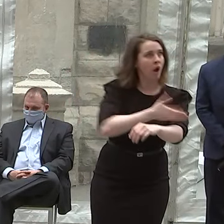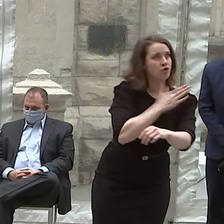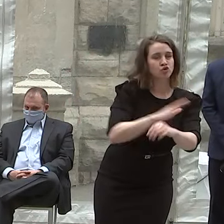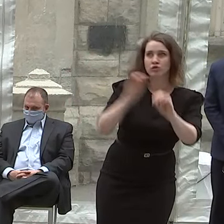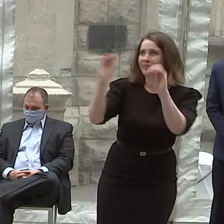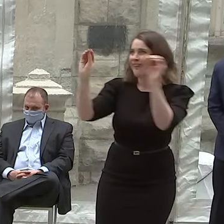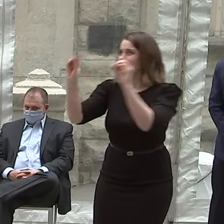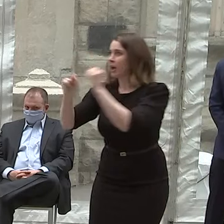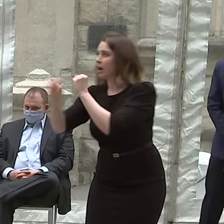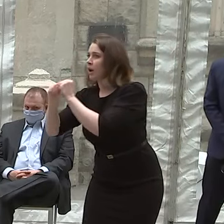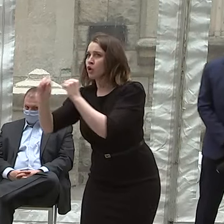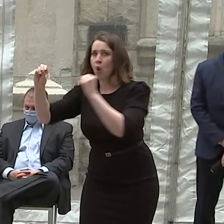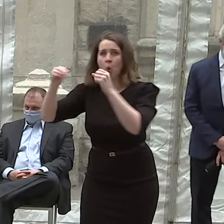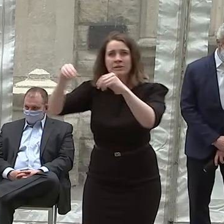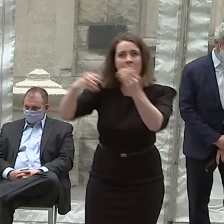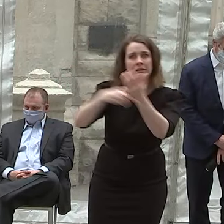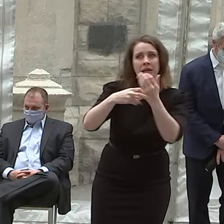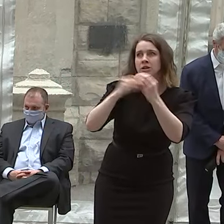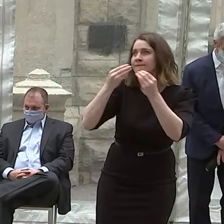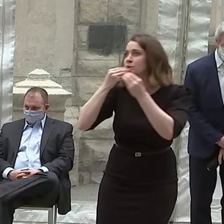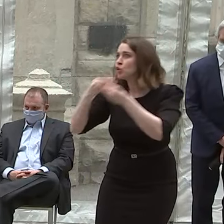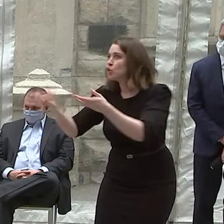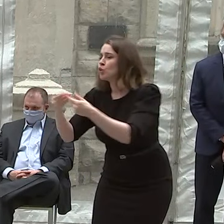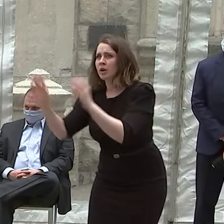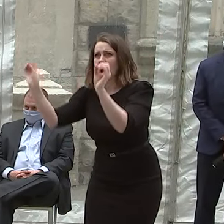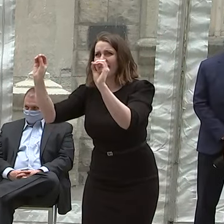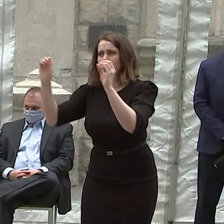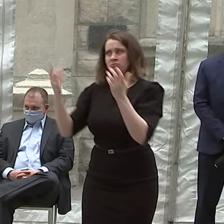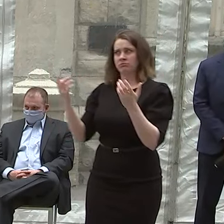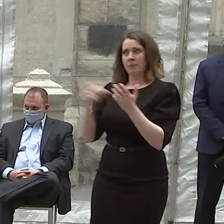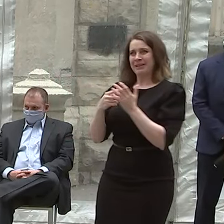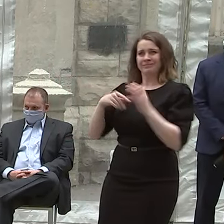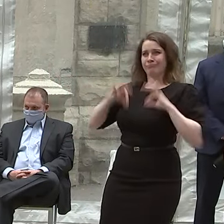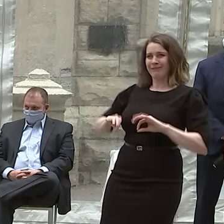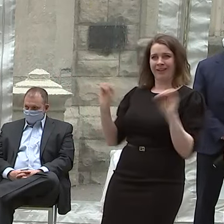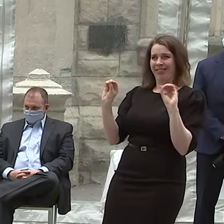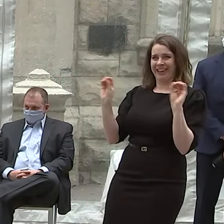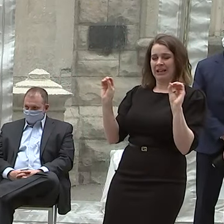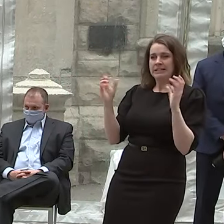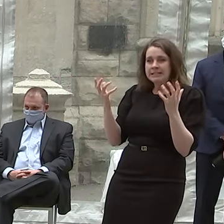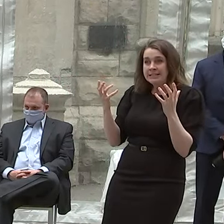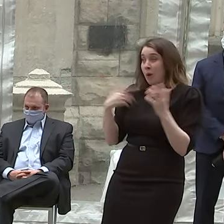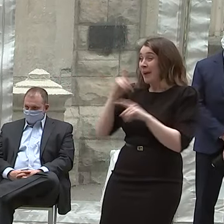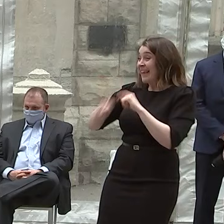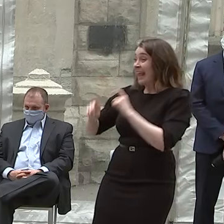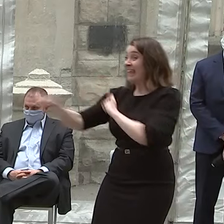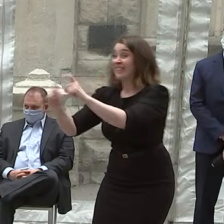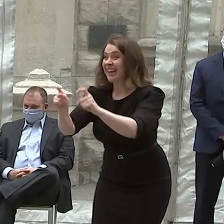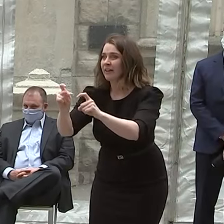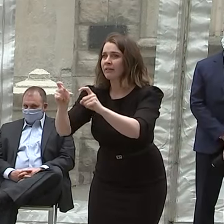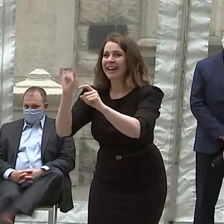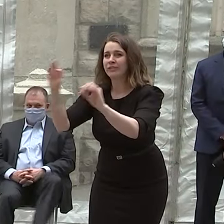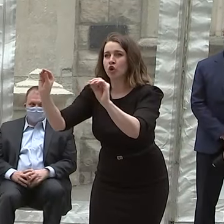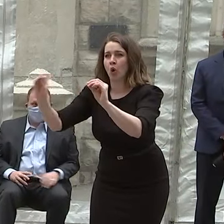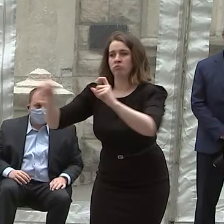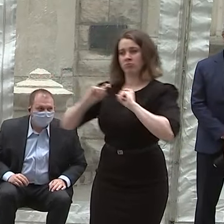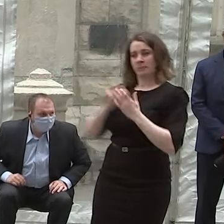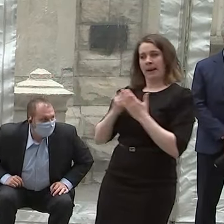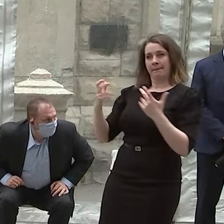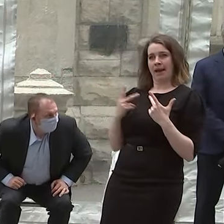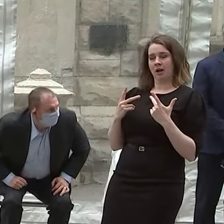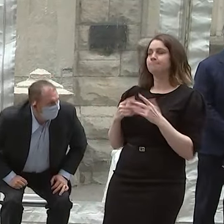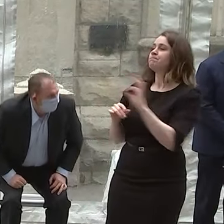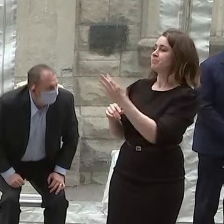don't have advertising, there's no money. So it's really very simple math. Thank you, everyone. All right, thank you, folks.